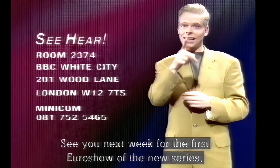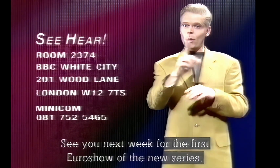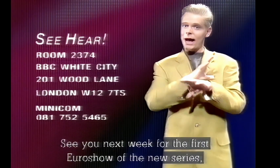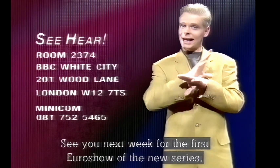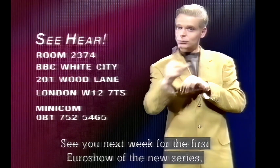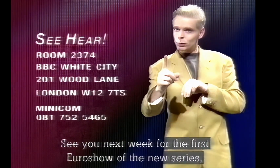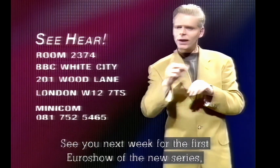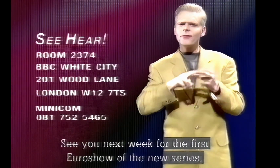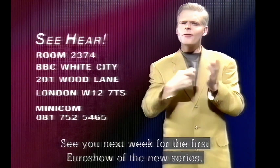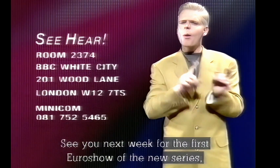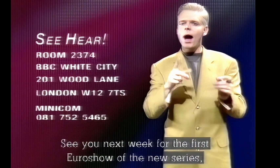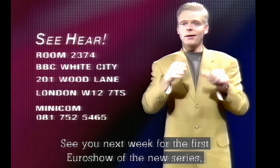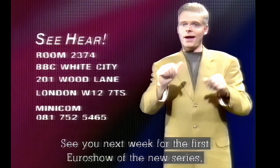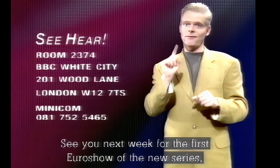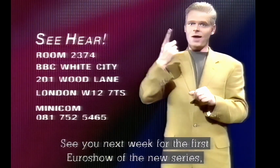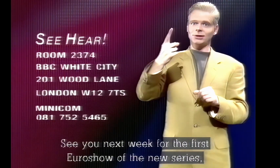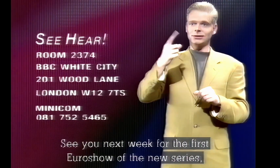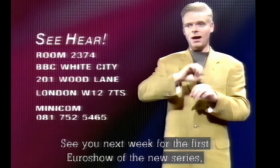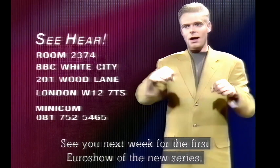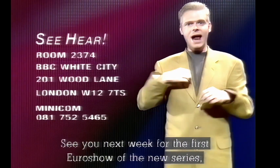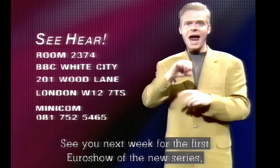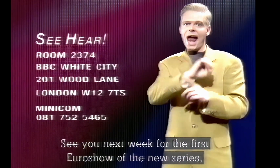See you next week for the first Euro show of the new series.